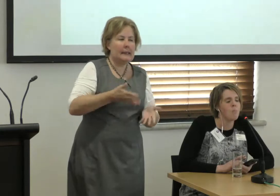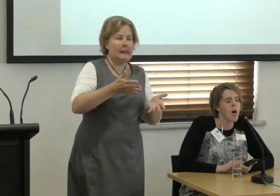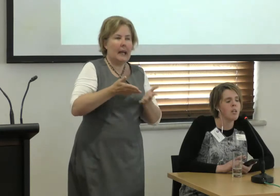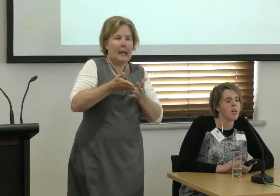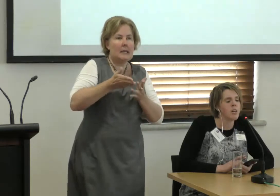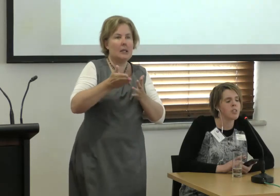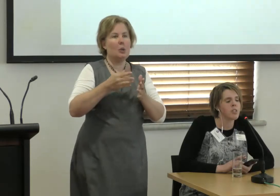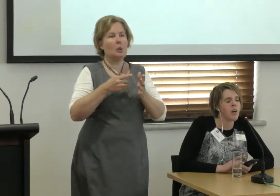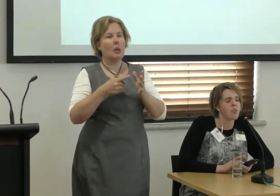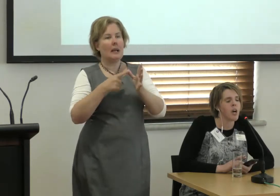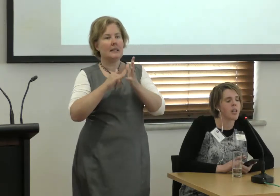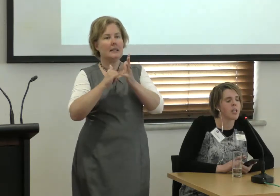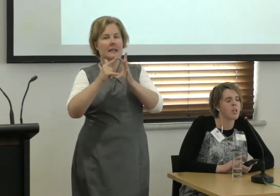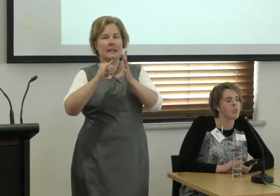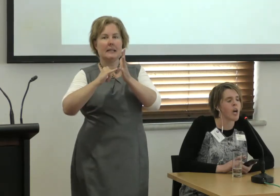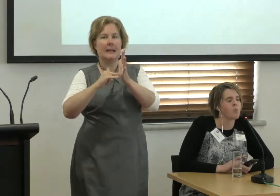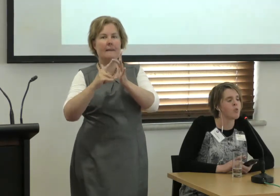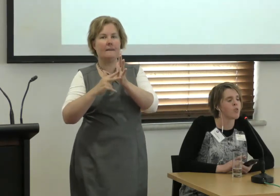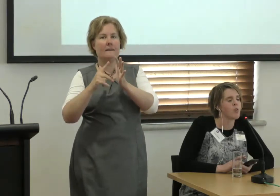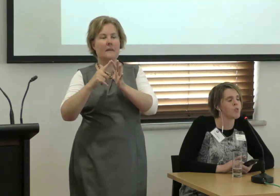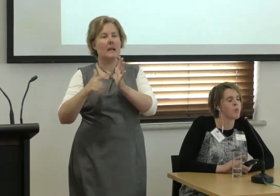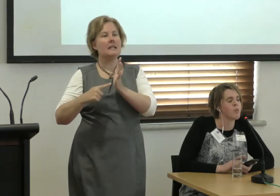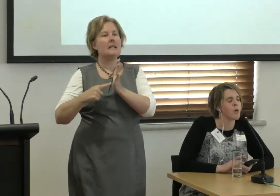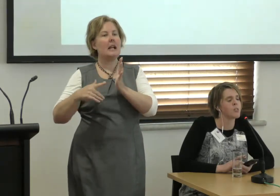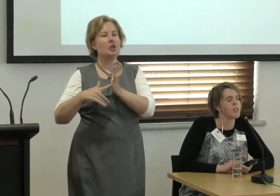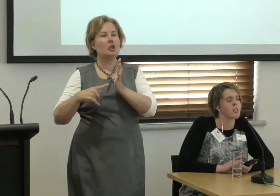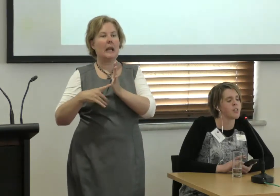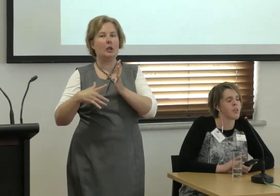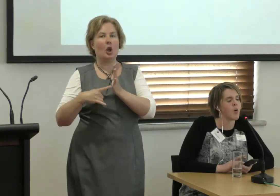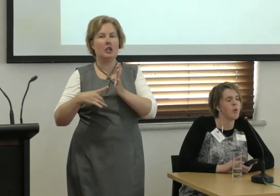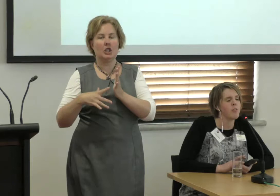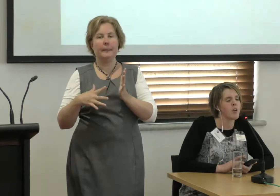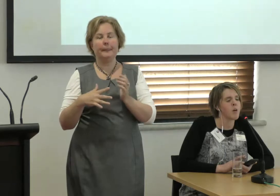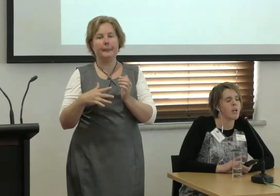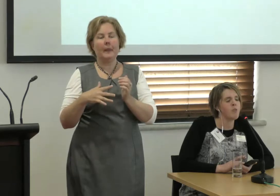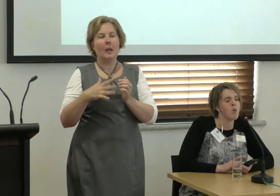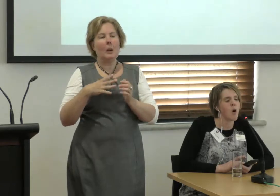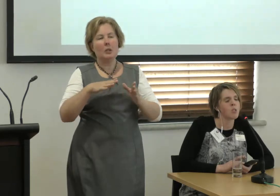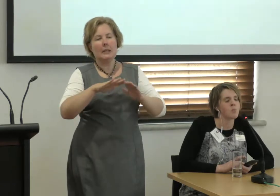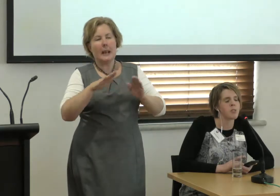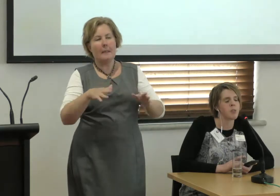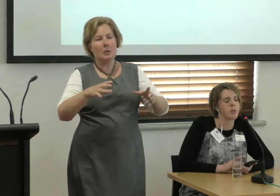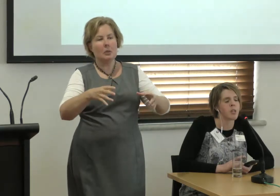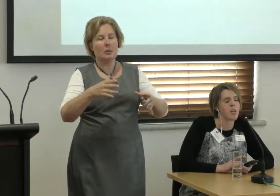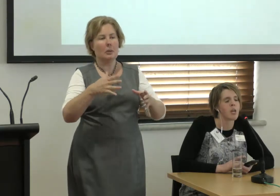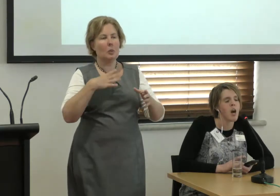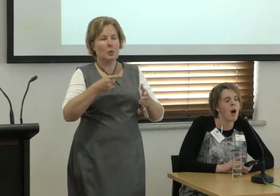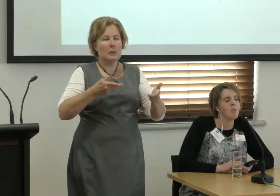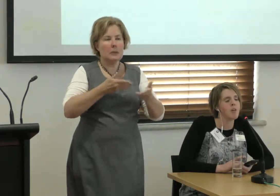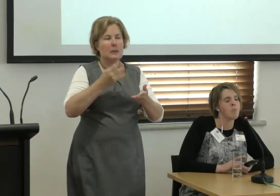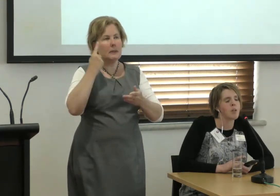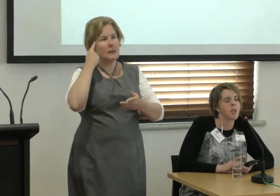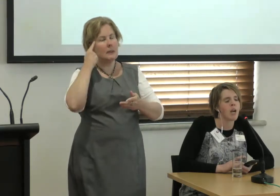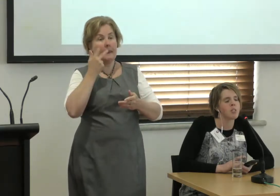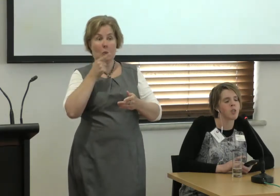I might get you to just have a chat in your table groups or with the person next to you now. I want to think about, if you're a person with disability, have a